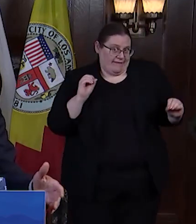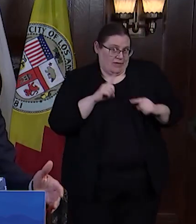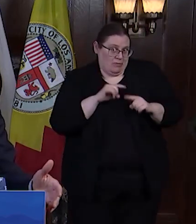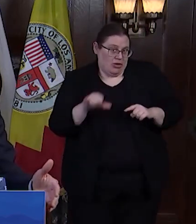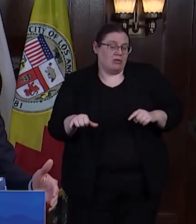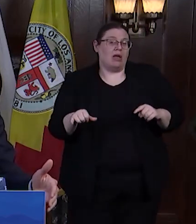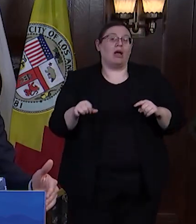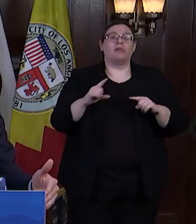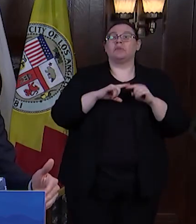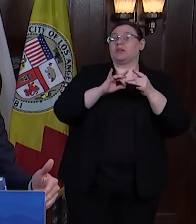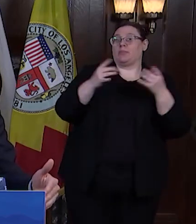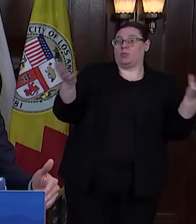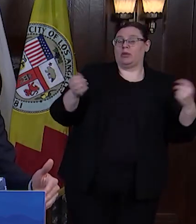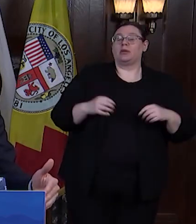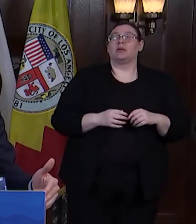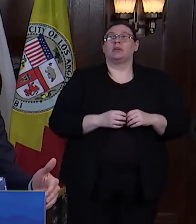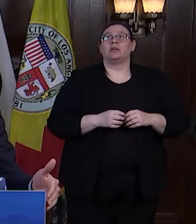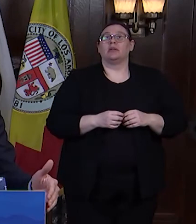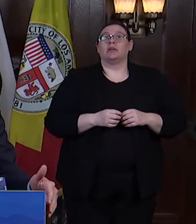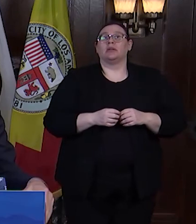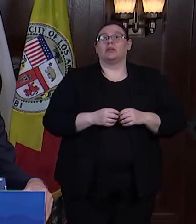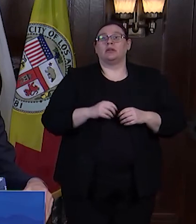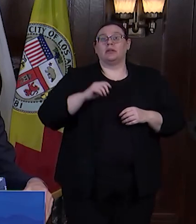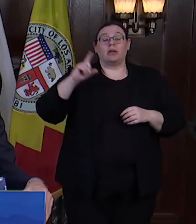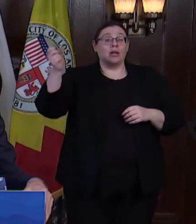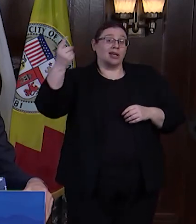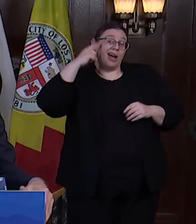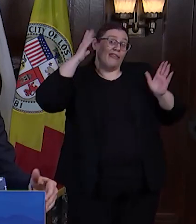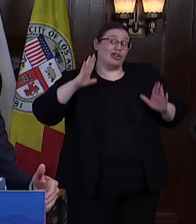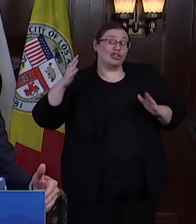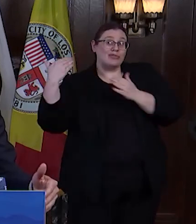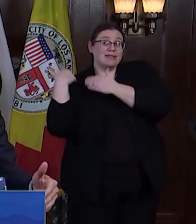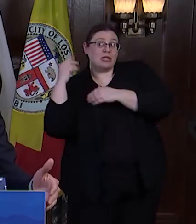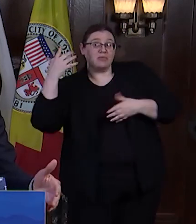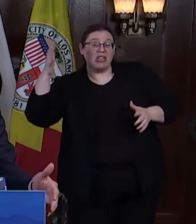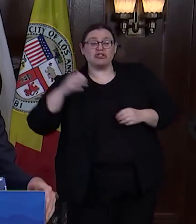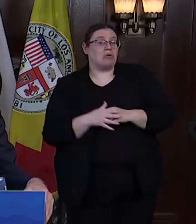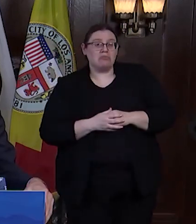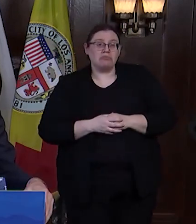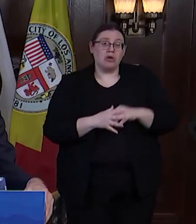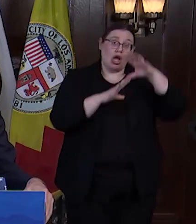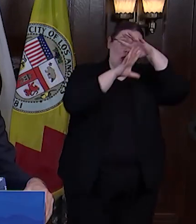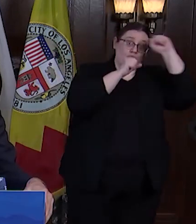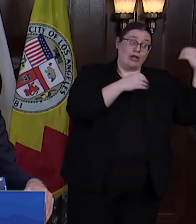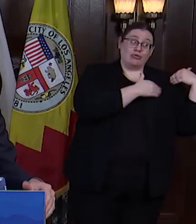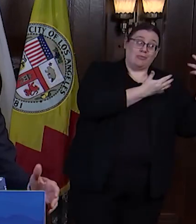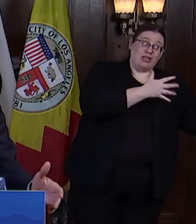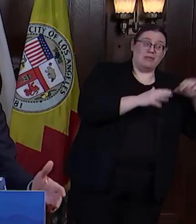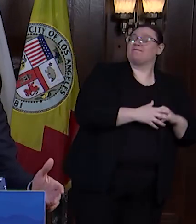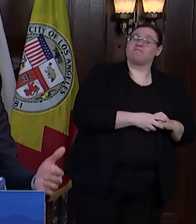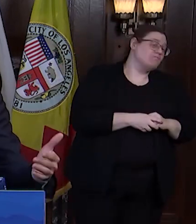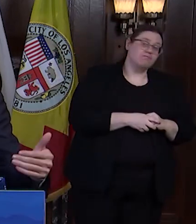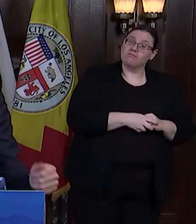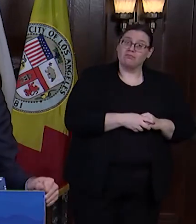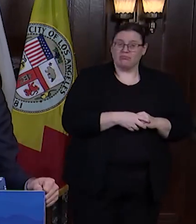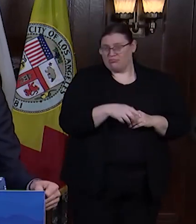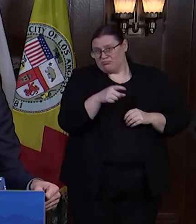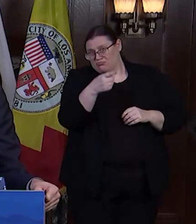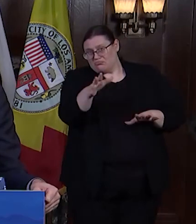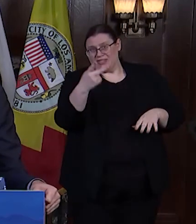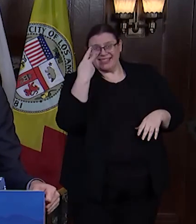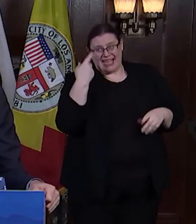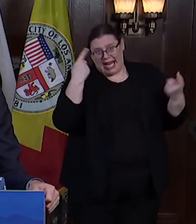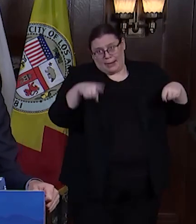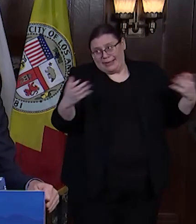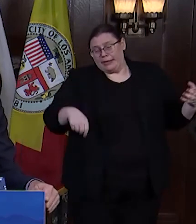I would say this. It's not just the governor's responsibility. It's not just the president's responsibility. And I certainly, as you've seen me do